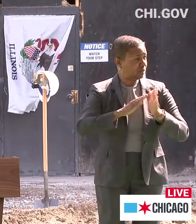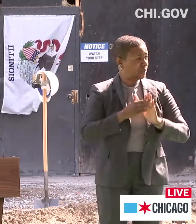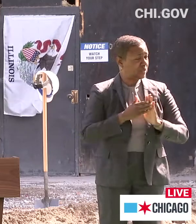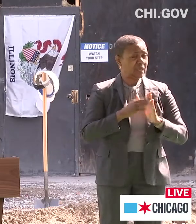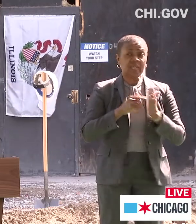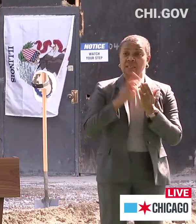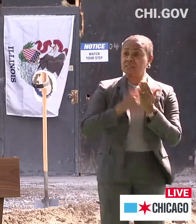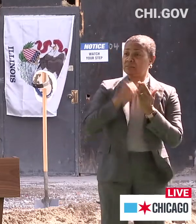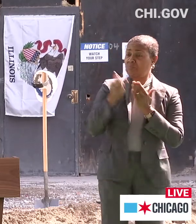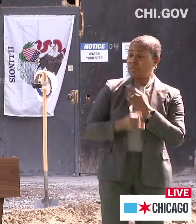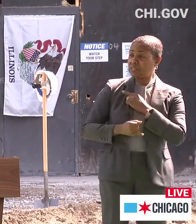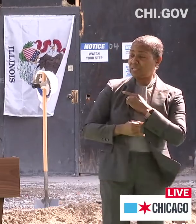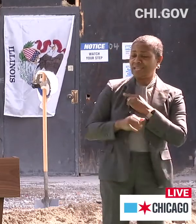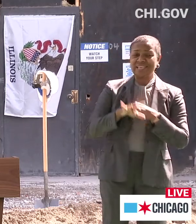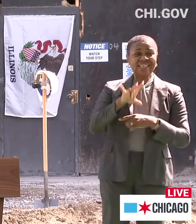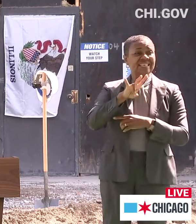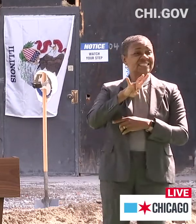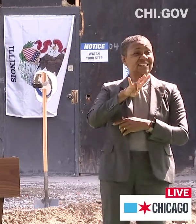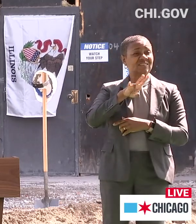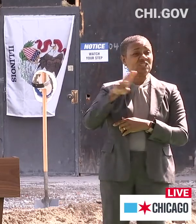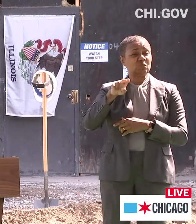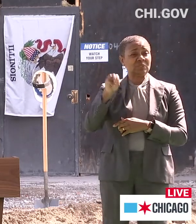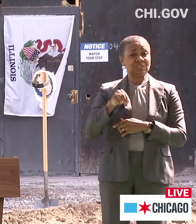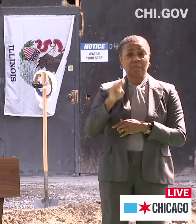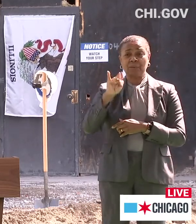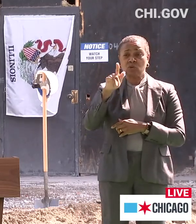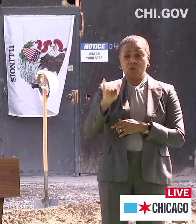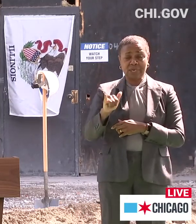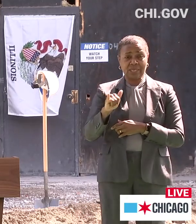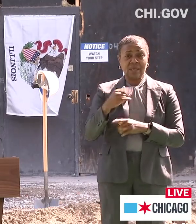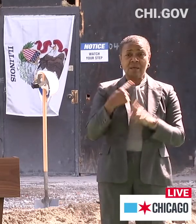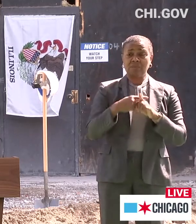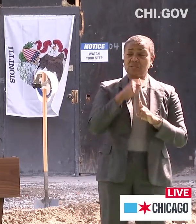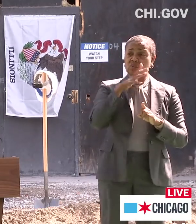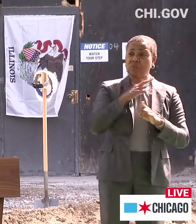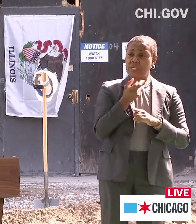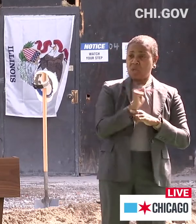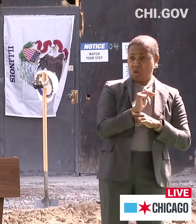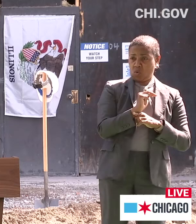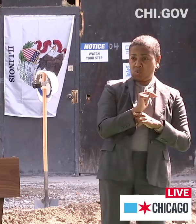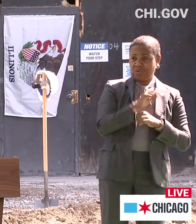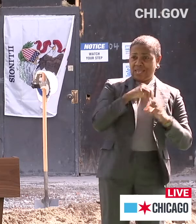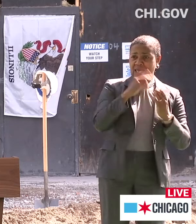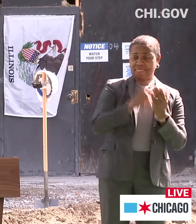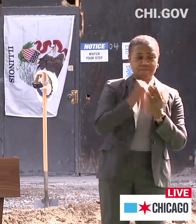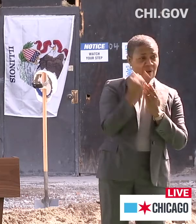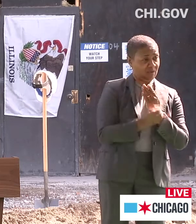project alone has 72% minority and women-owned participation throughout the project.